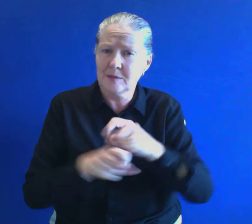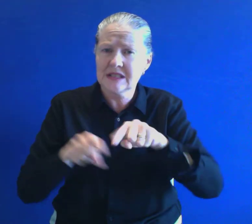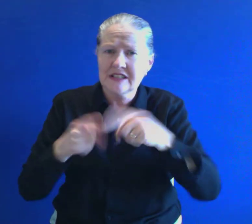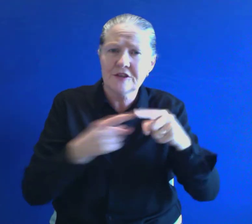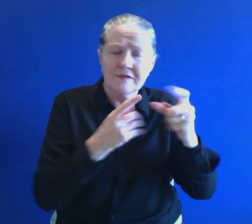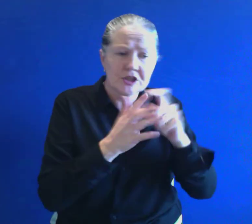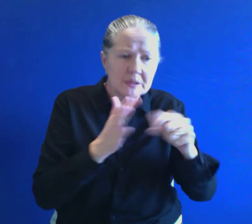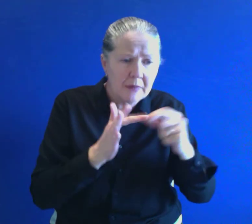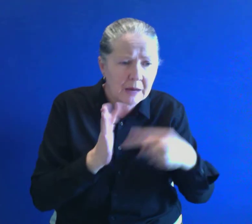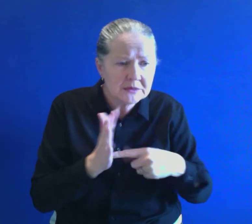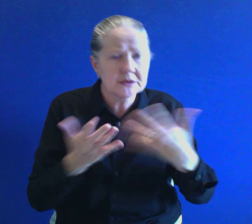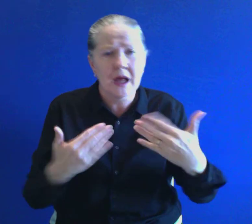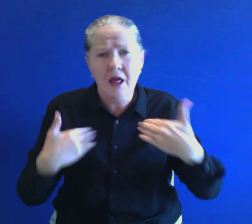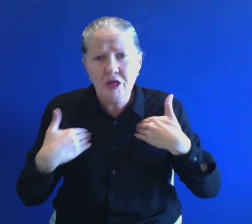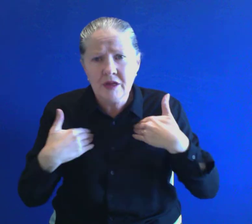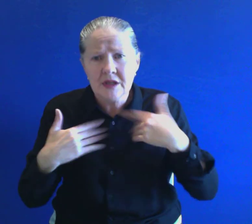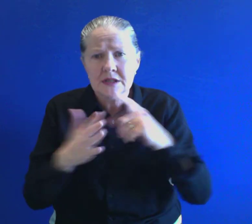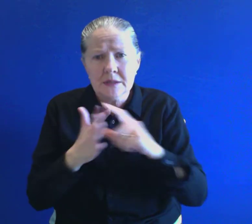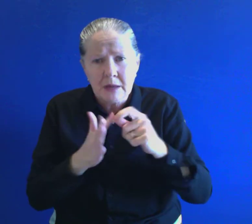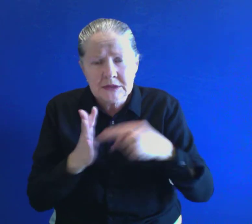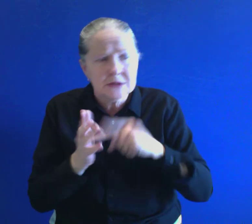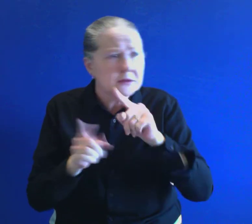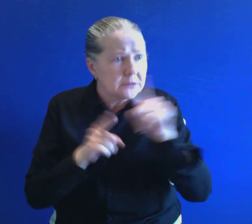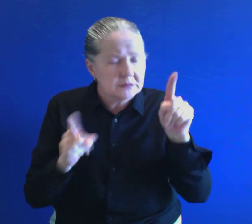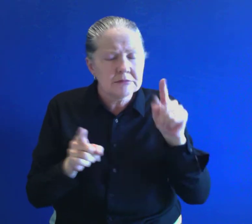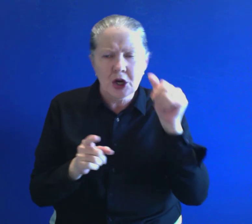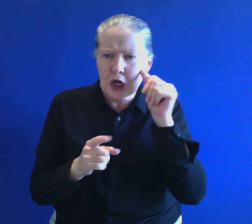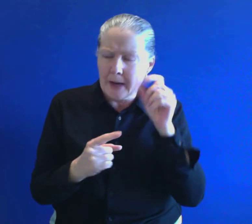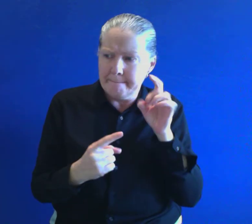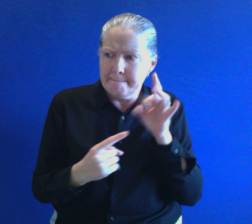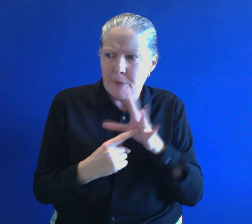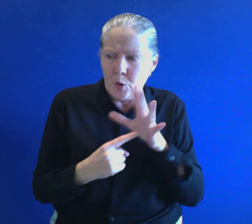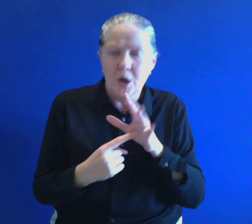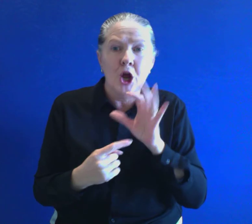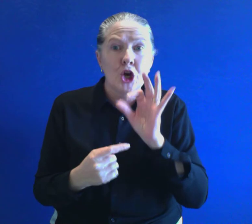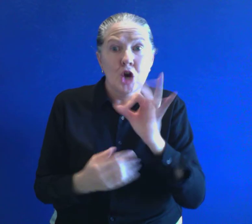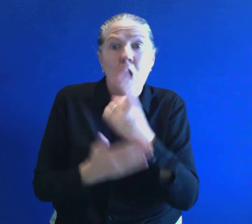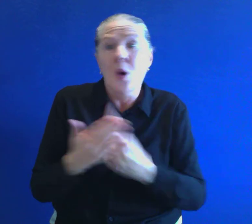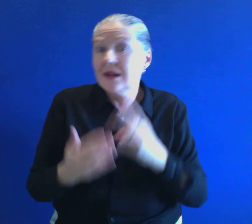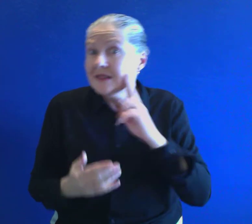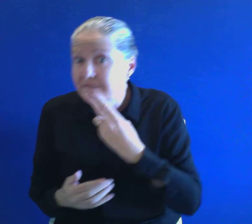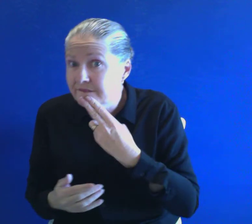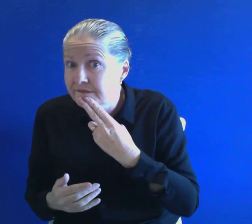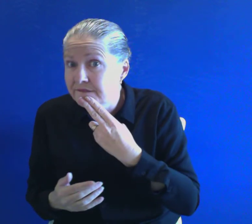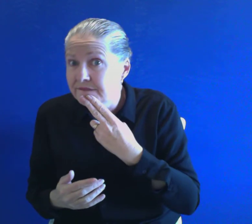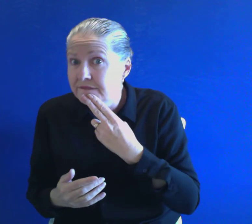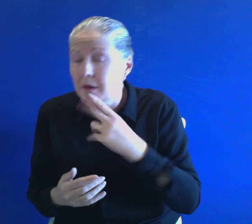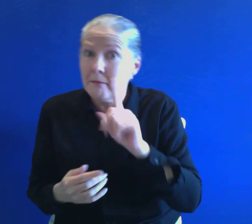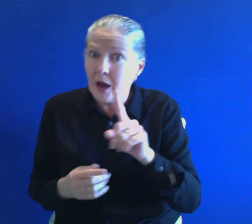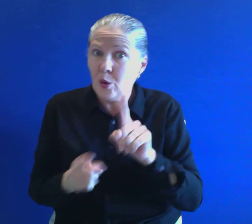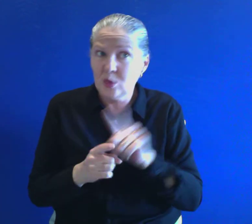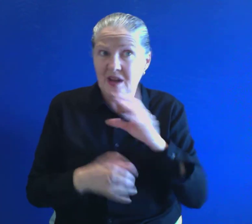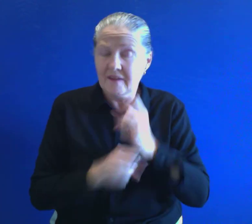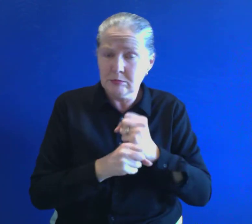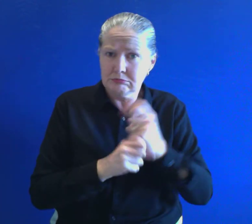health departments on how important it is that not just deaf community members but there's also a lot of talk of government about other